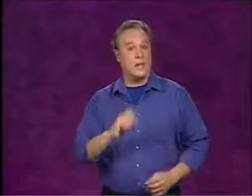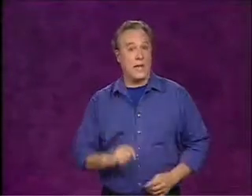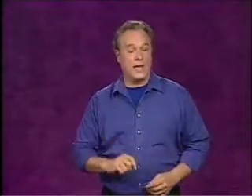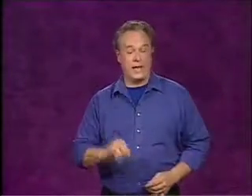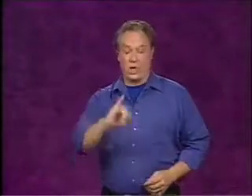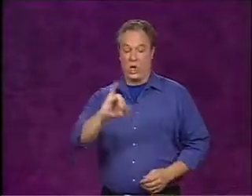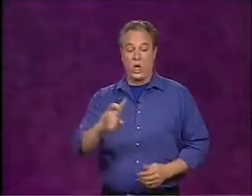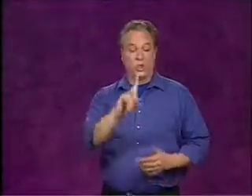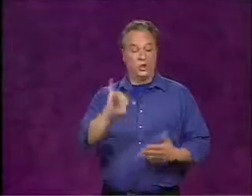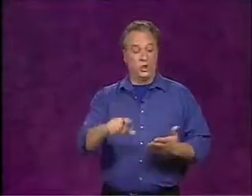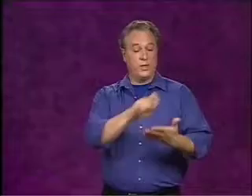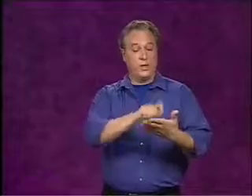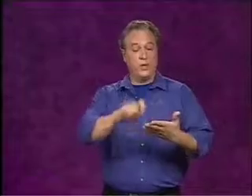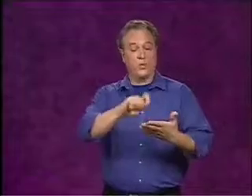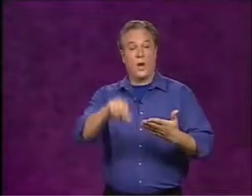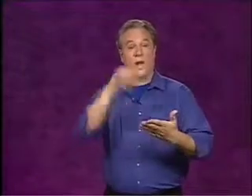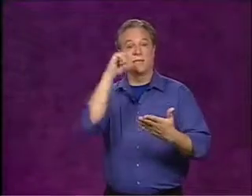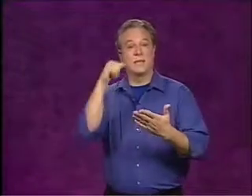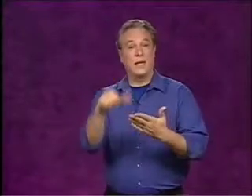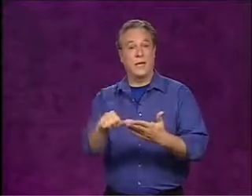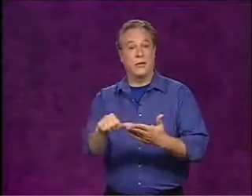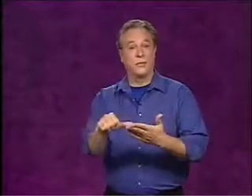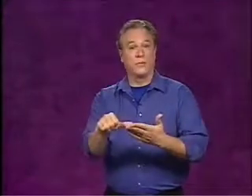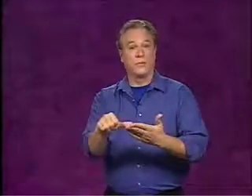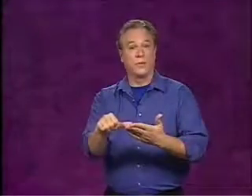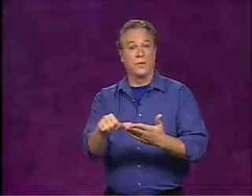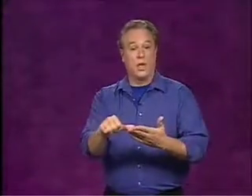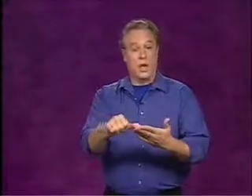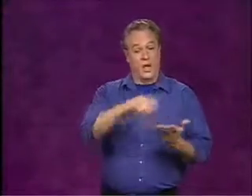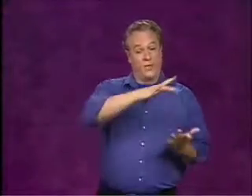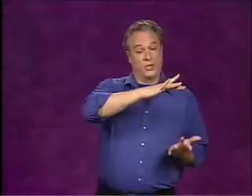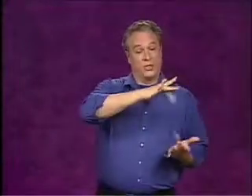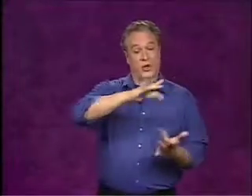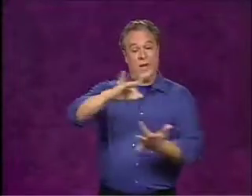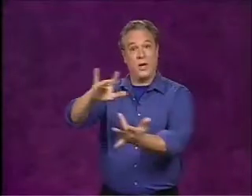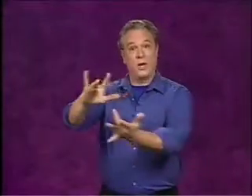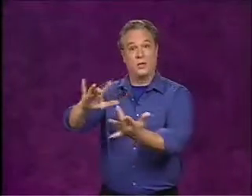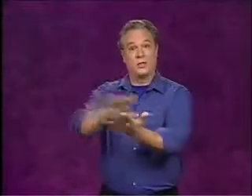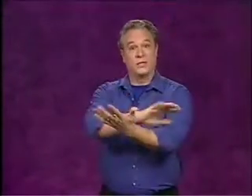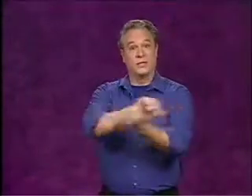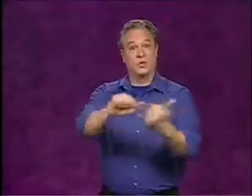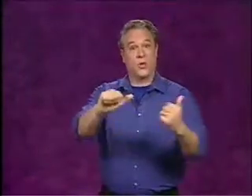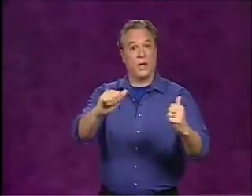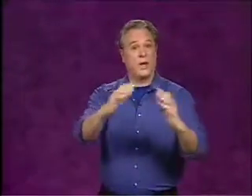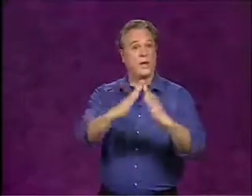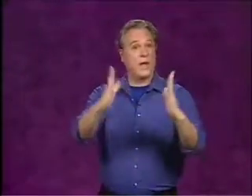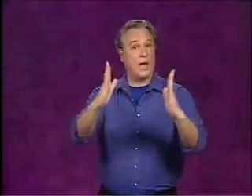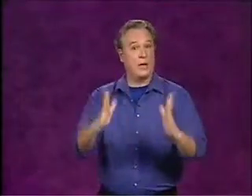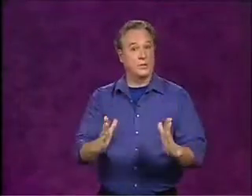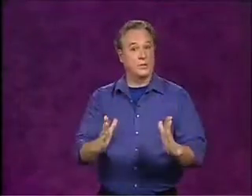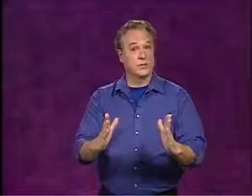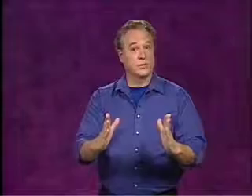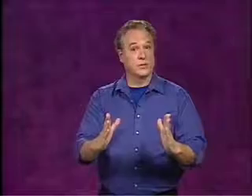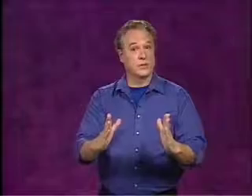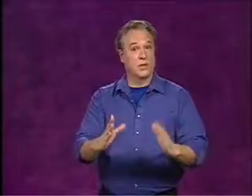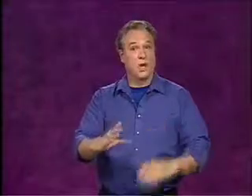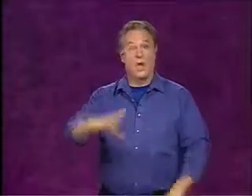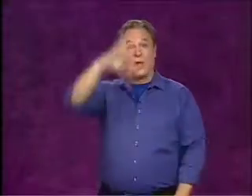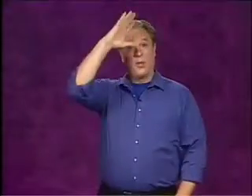like, Judy writes a letter. The tornado destroyed the house. The